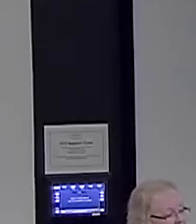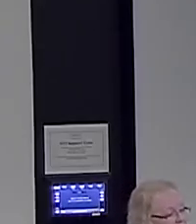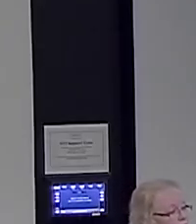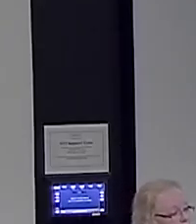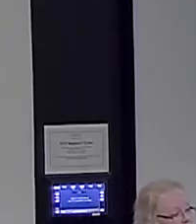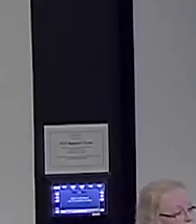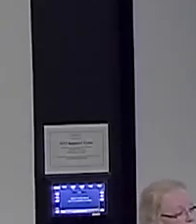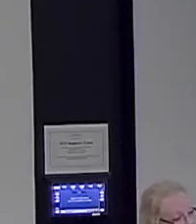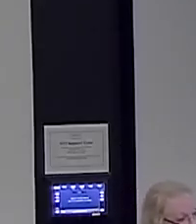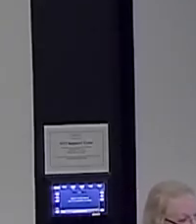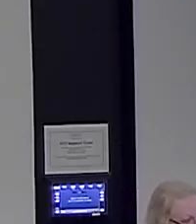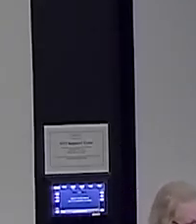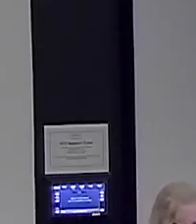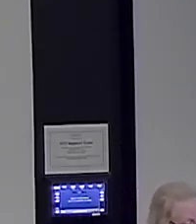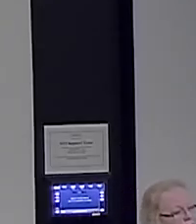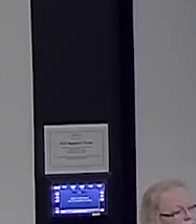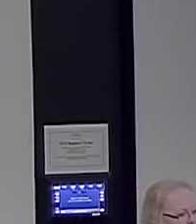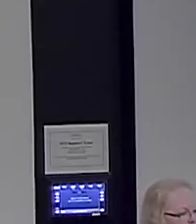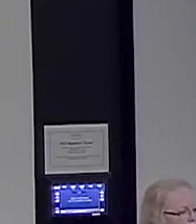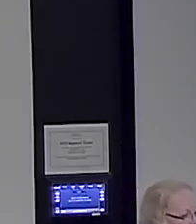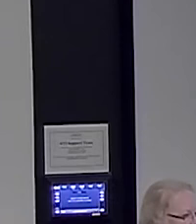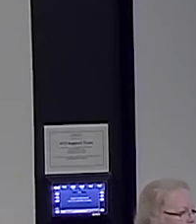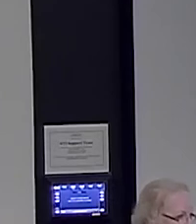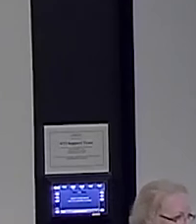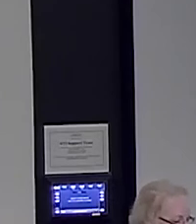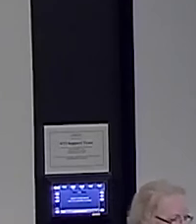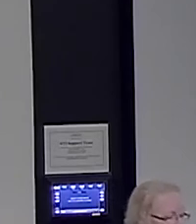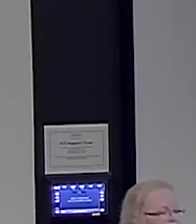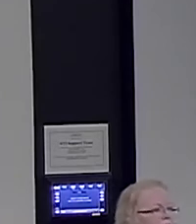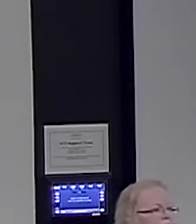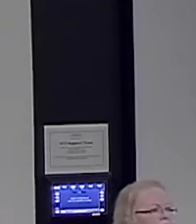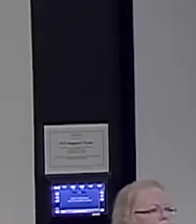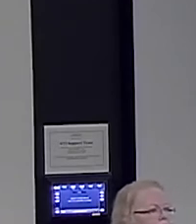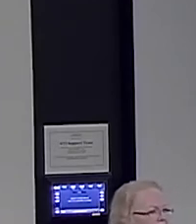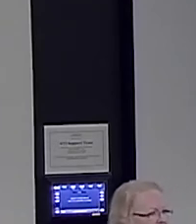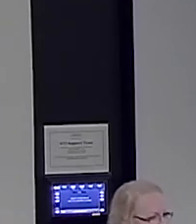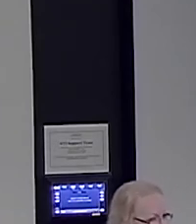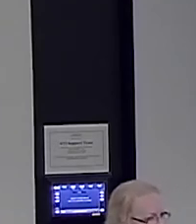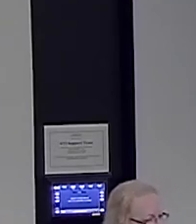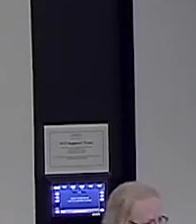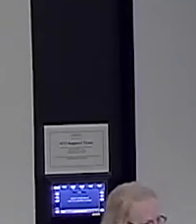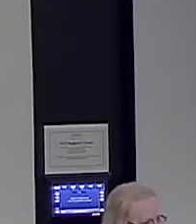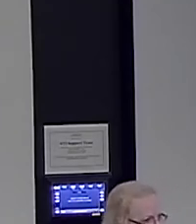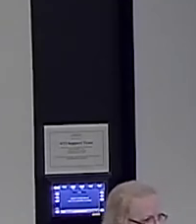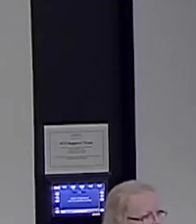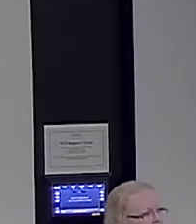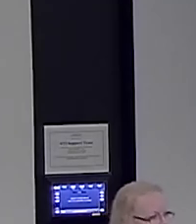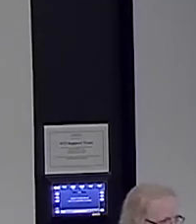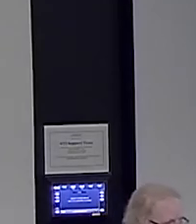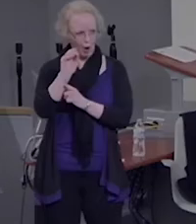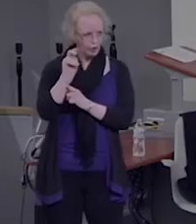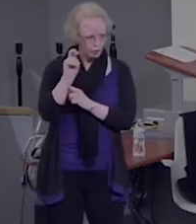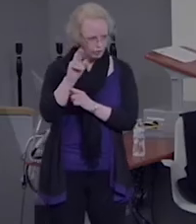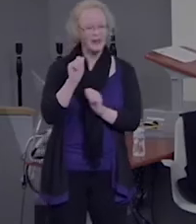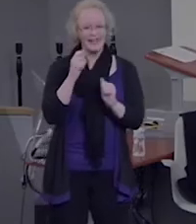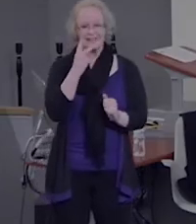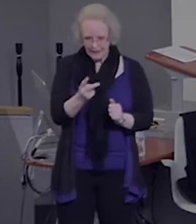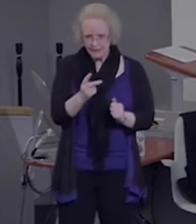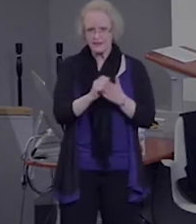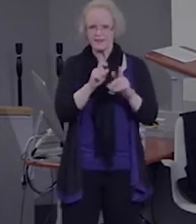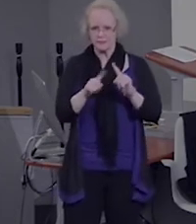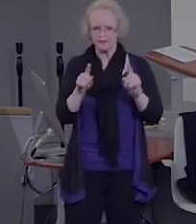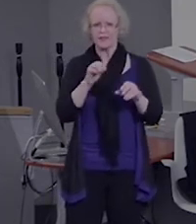of developmental learning disorders and we have a we have a biomarker because we can actually see the differences in the